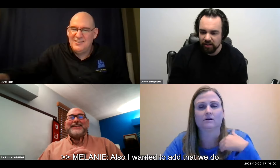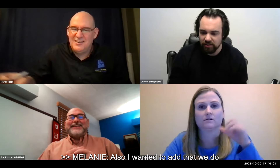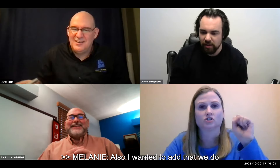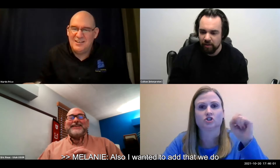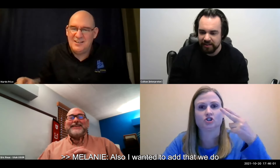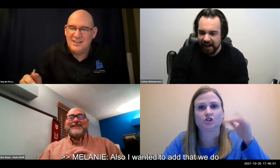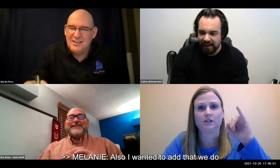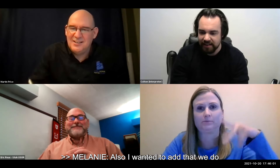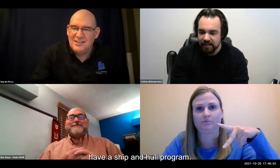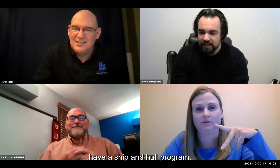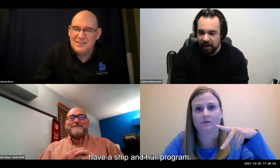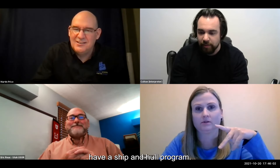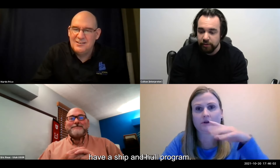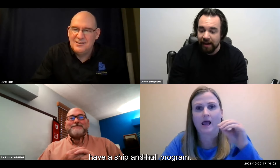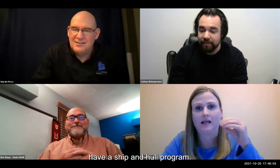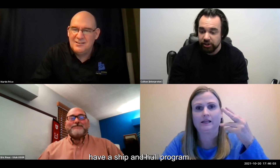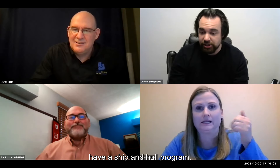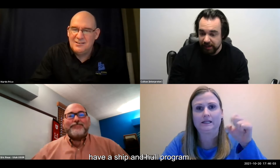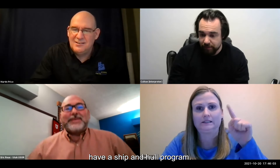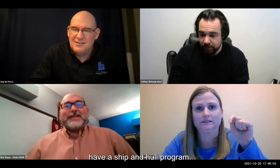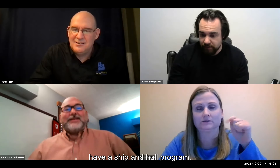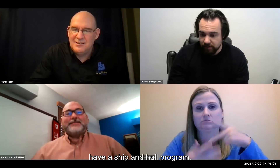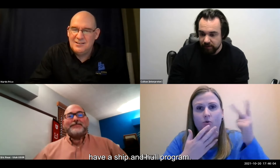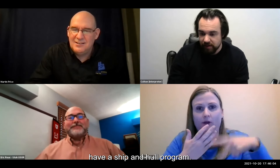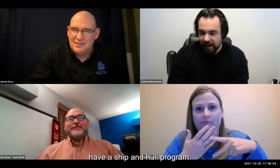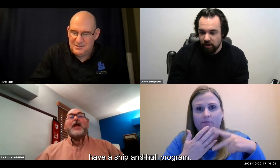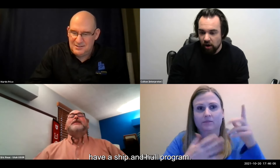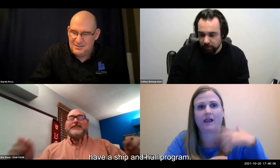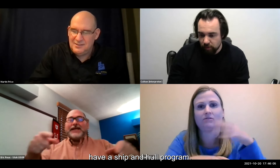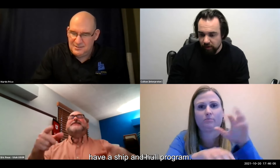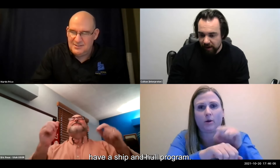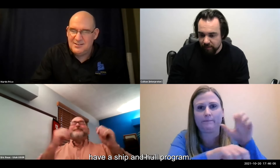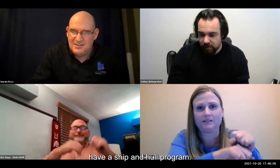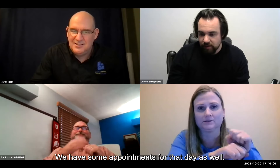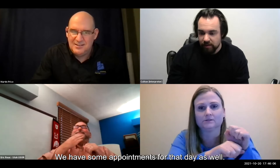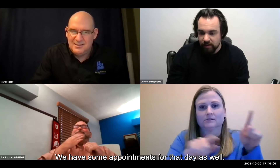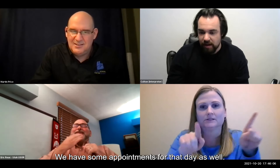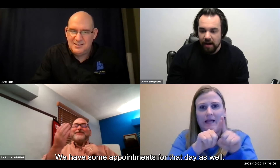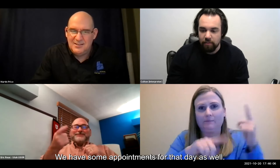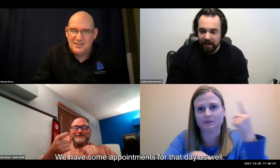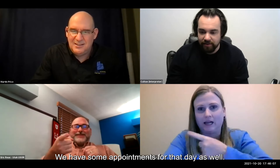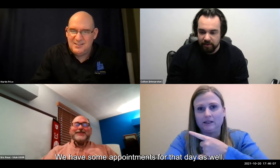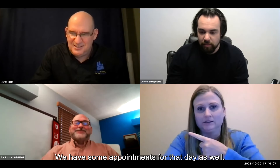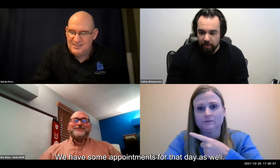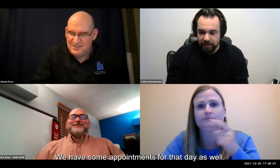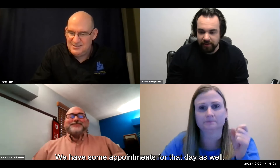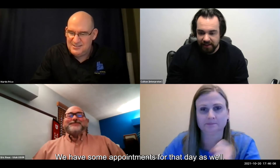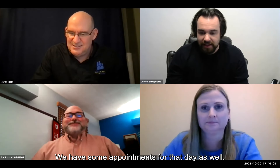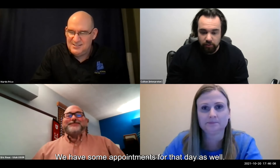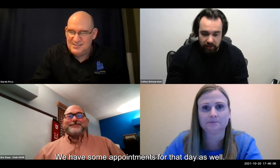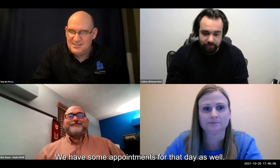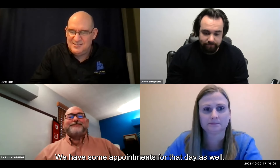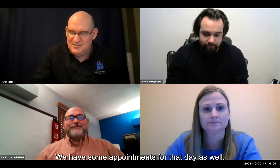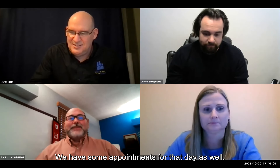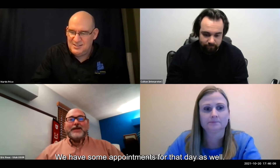Yes, also I wanted to add that we do have a ship and halt program. We have some appointments for that